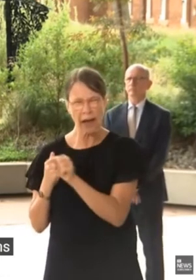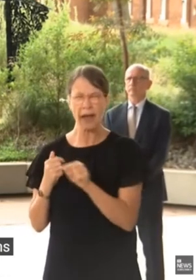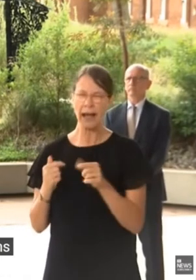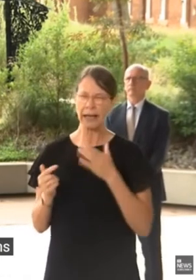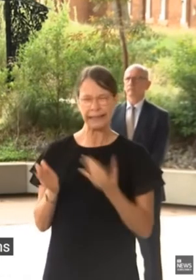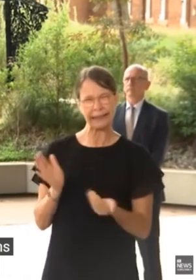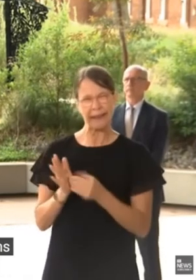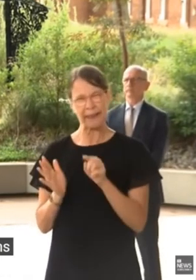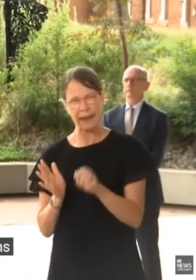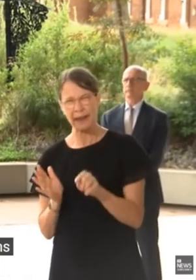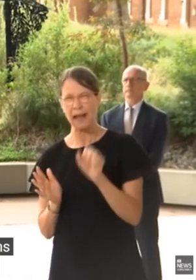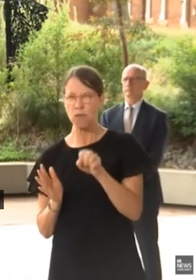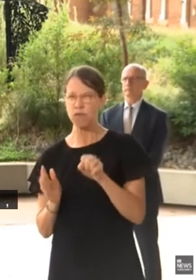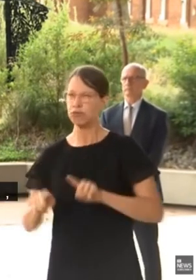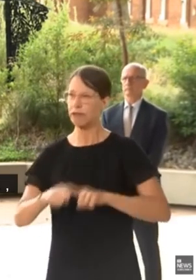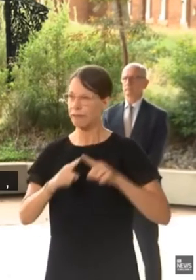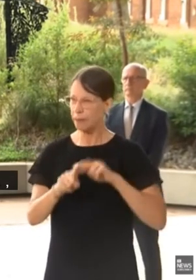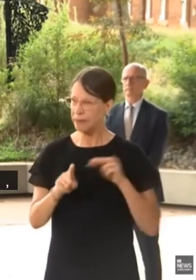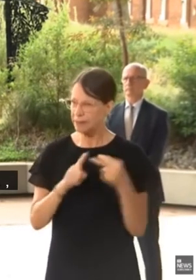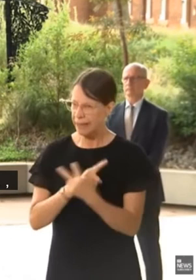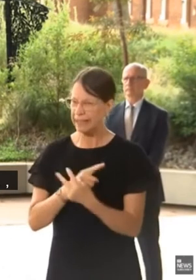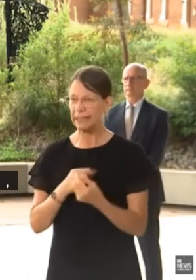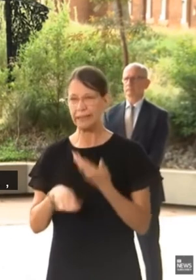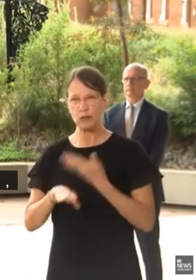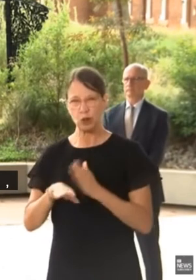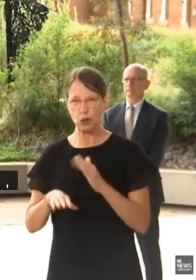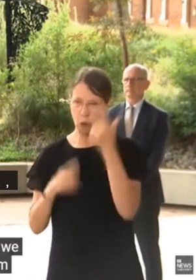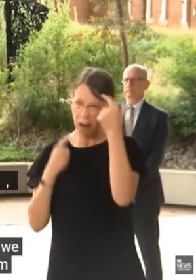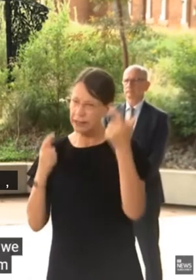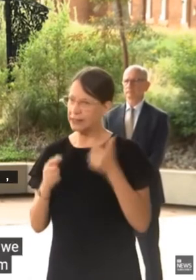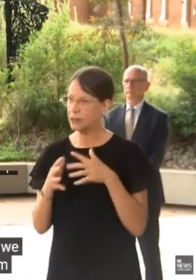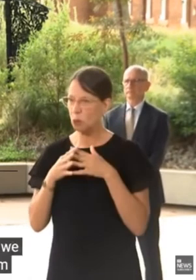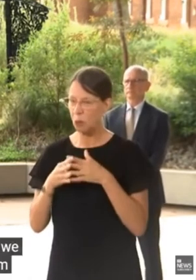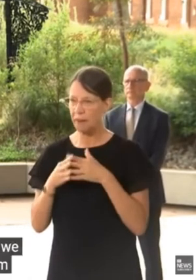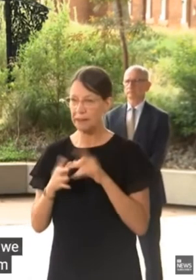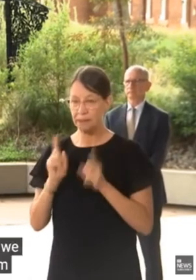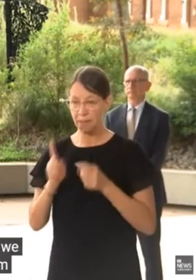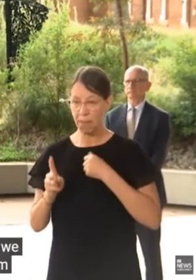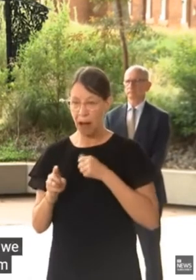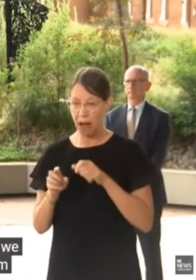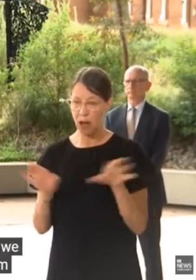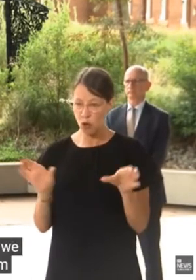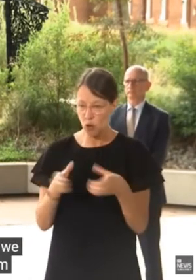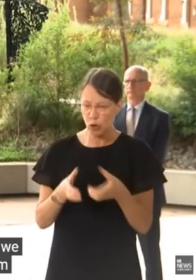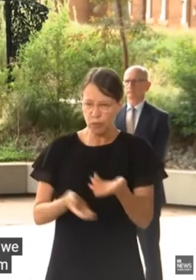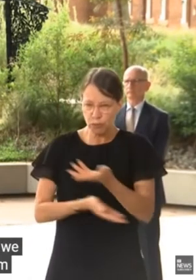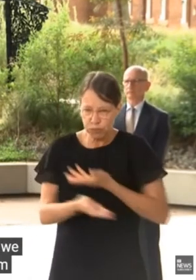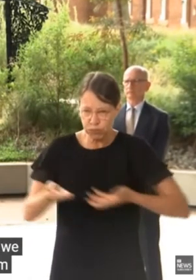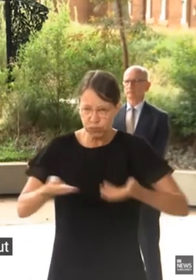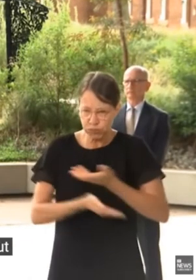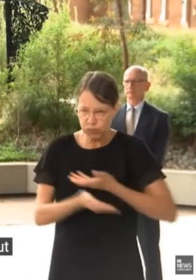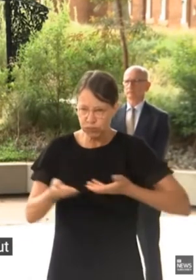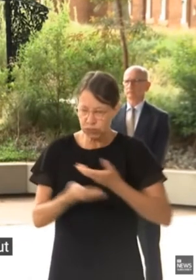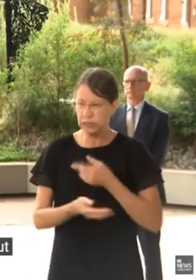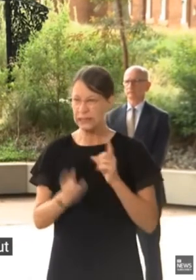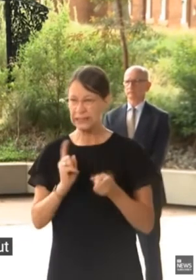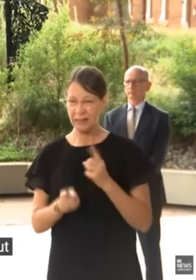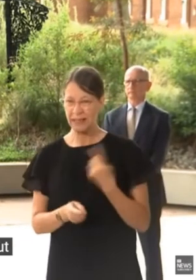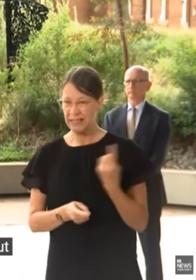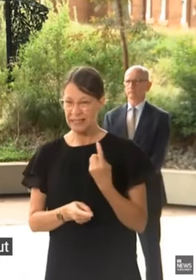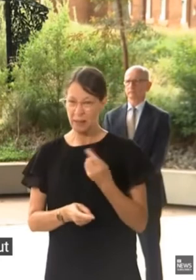ideas and different perspectives. That's what we have in our cabinet. And from time to time, opinions get put out in the media. That's